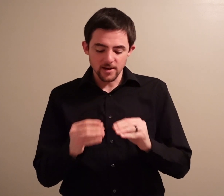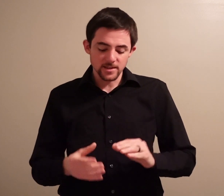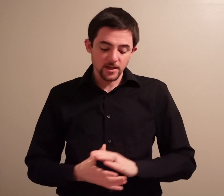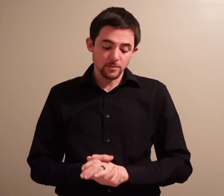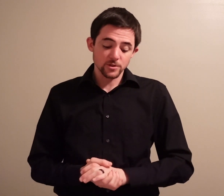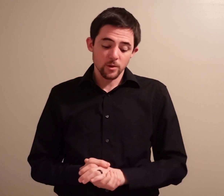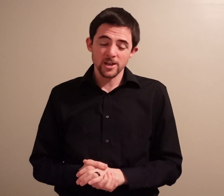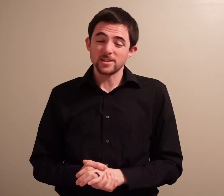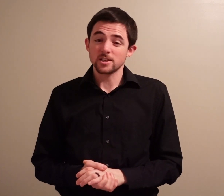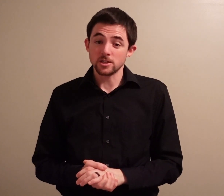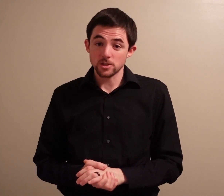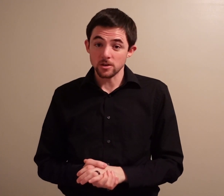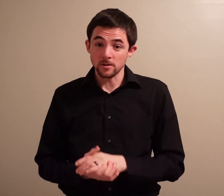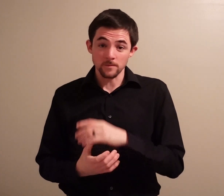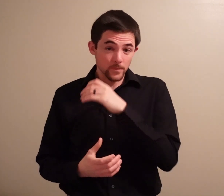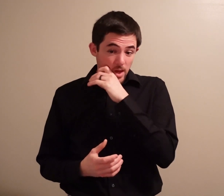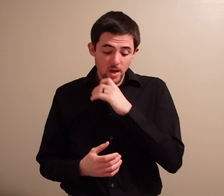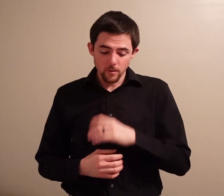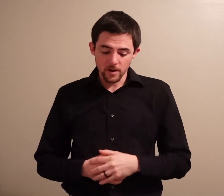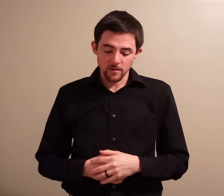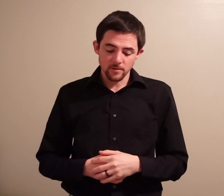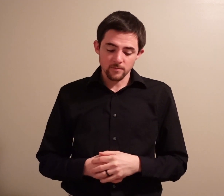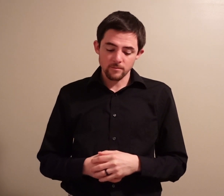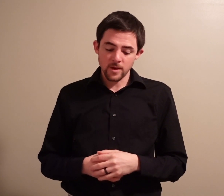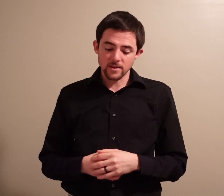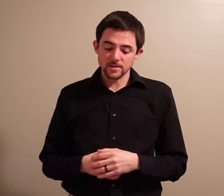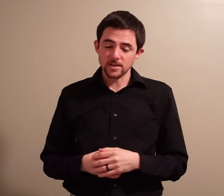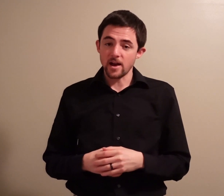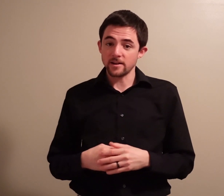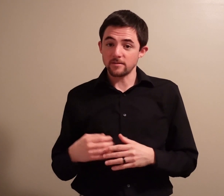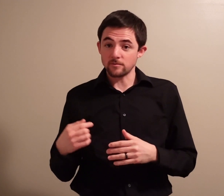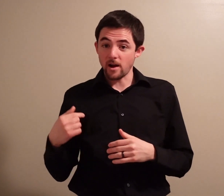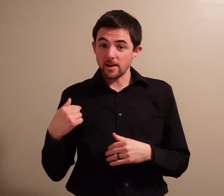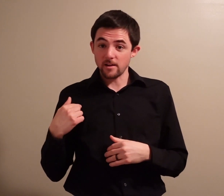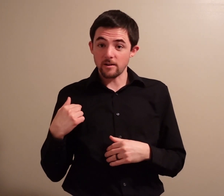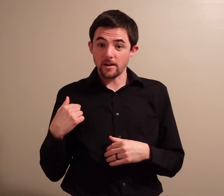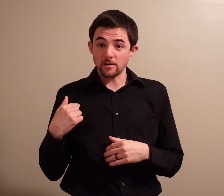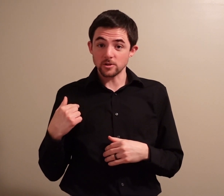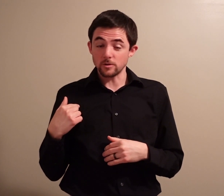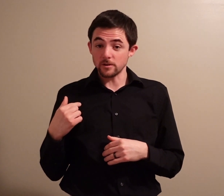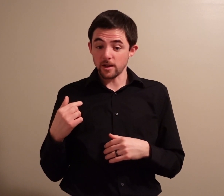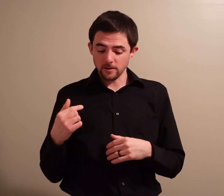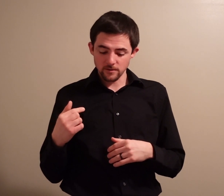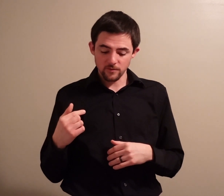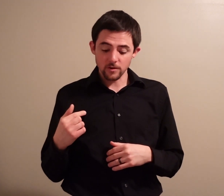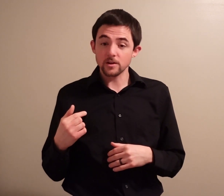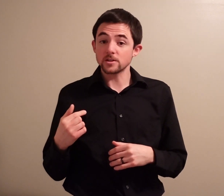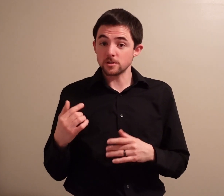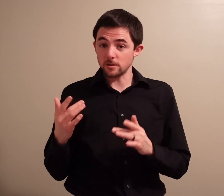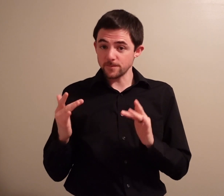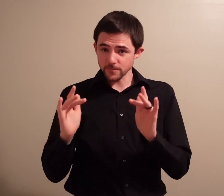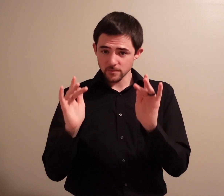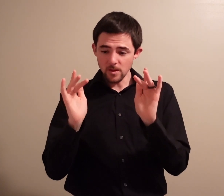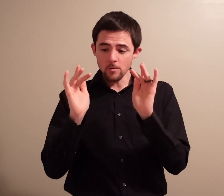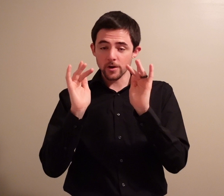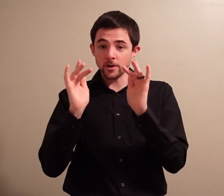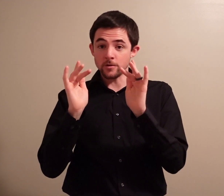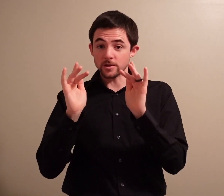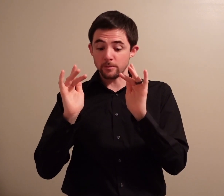Sign number 20 is concern. We're going to make the sign right here at our shoulder again for concern. We're going to use our middle